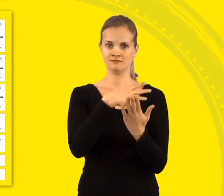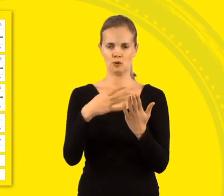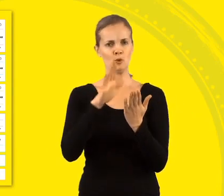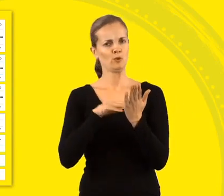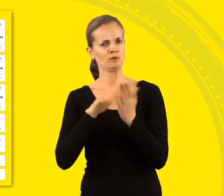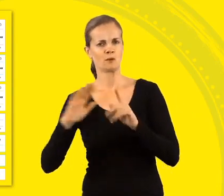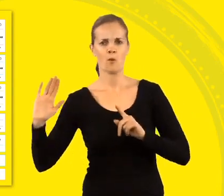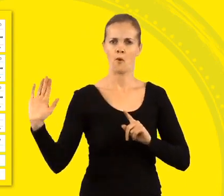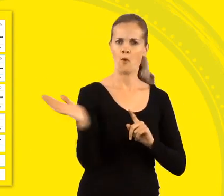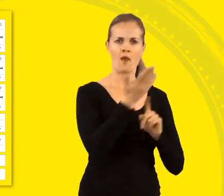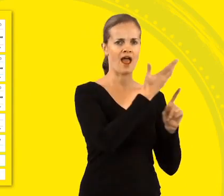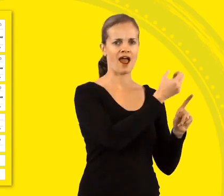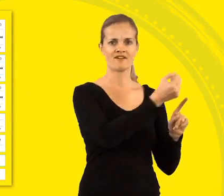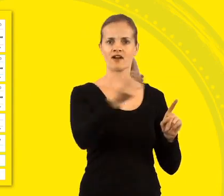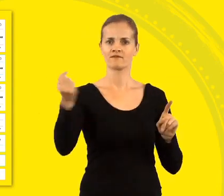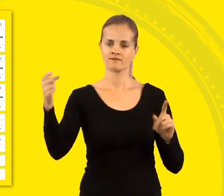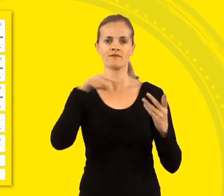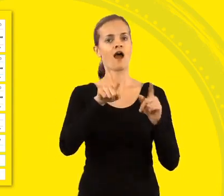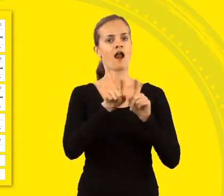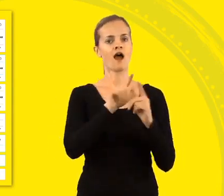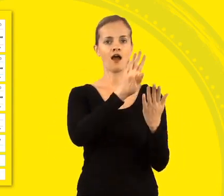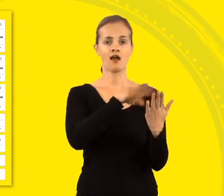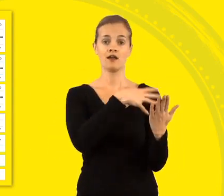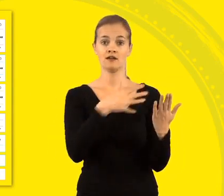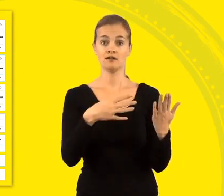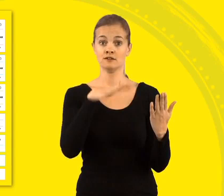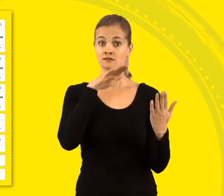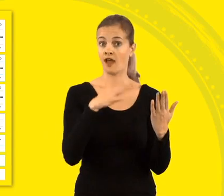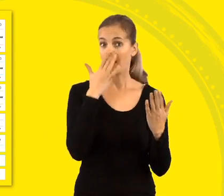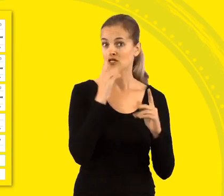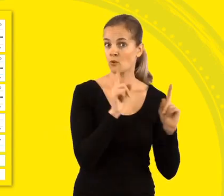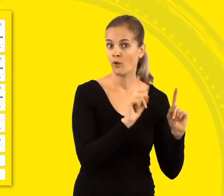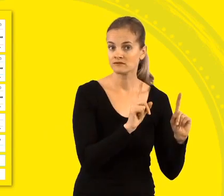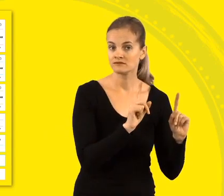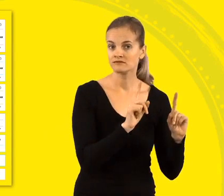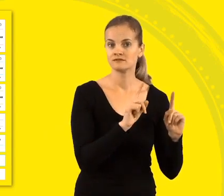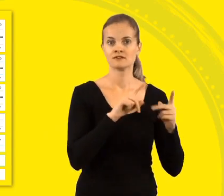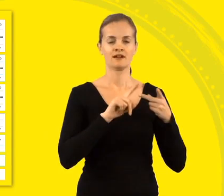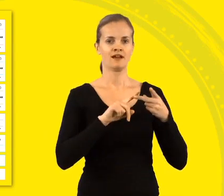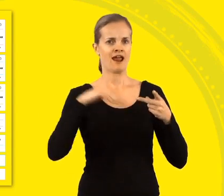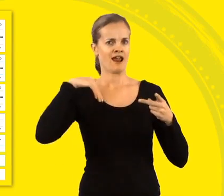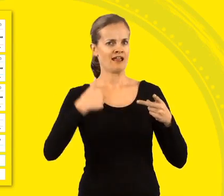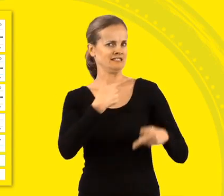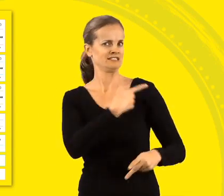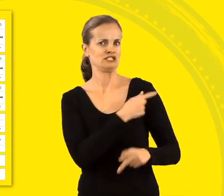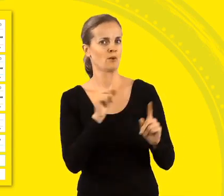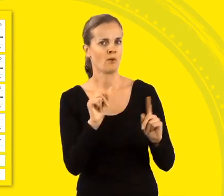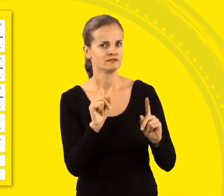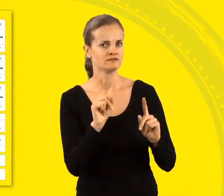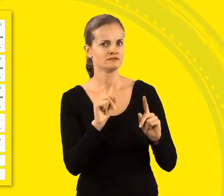New Zealand has a comprehensive national immunisation schedule. It includes the age for certain immunisations, the